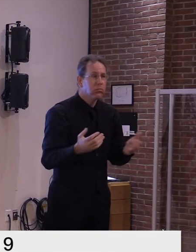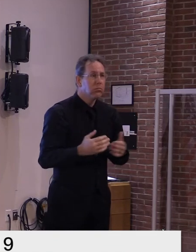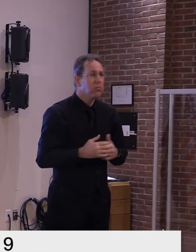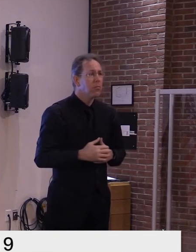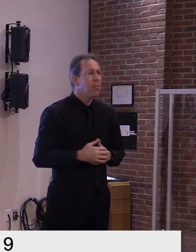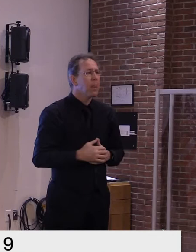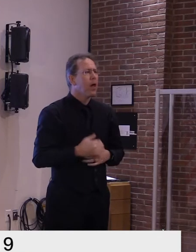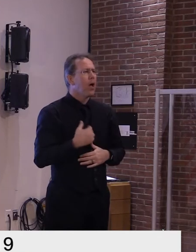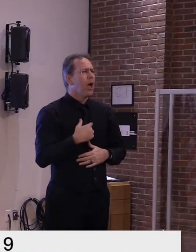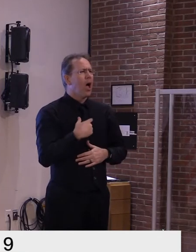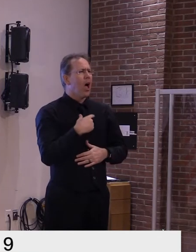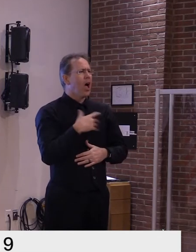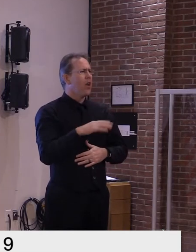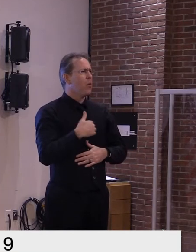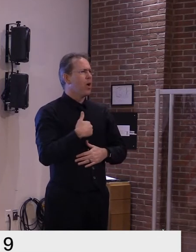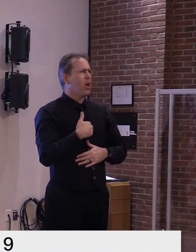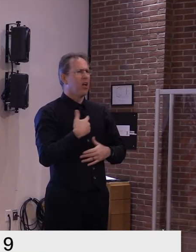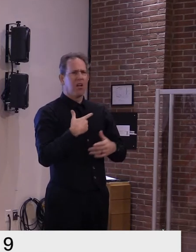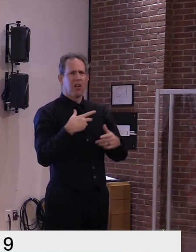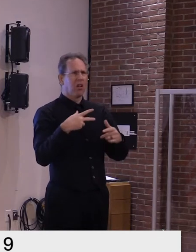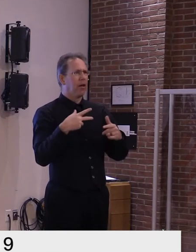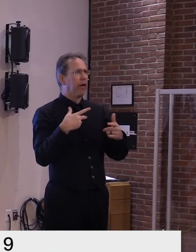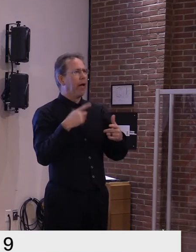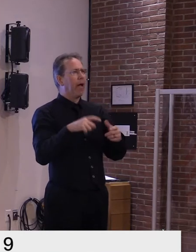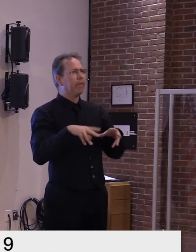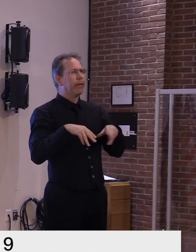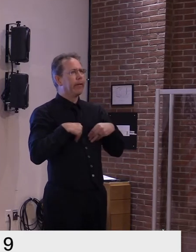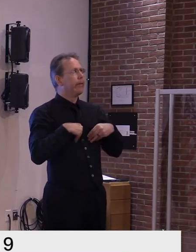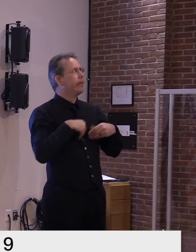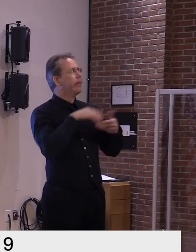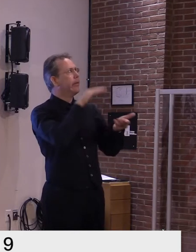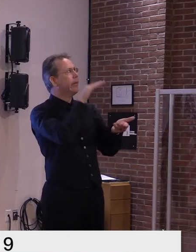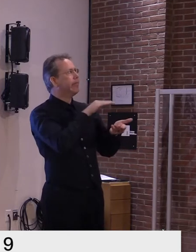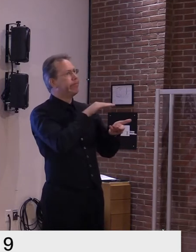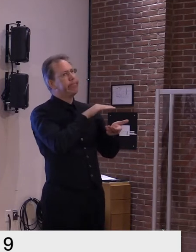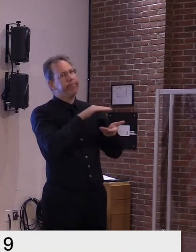back anything in coming to Vermont. Let's get the most vulnerable